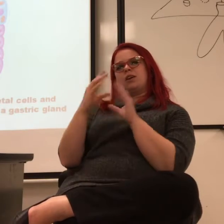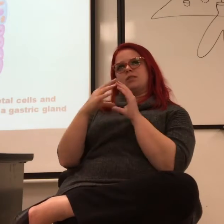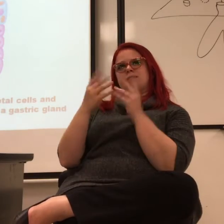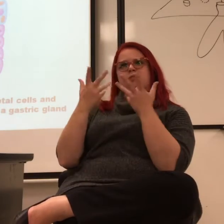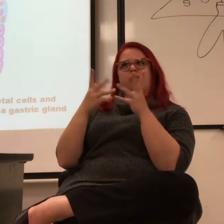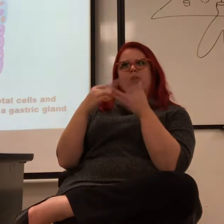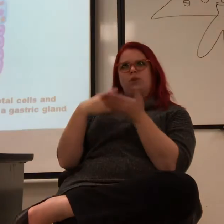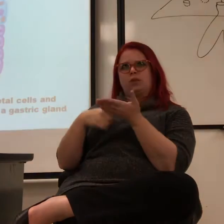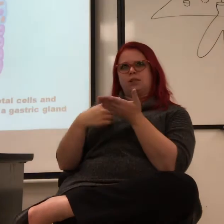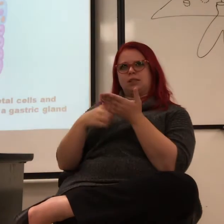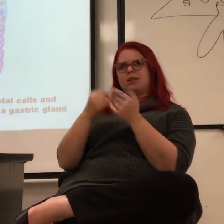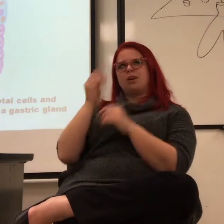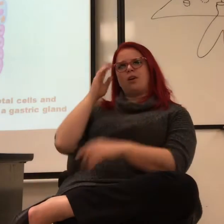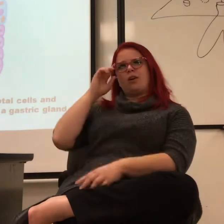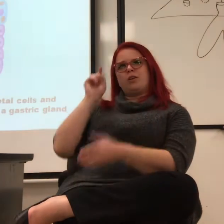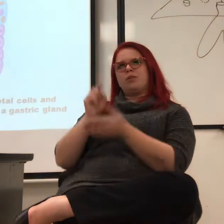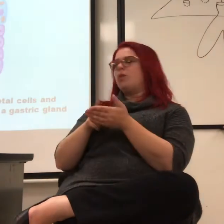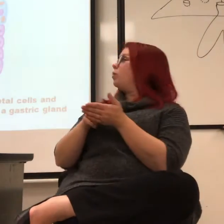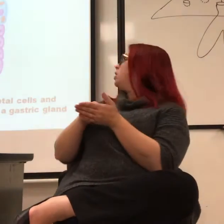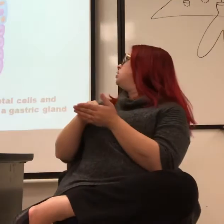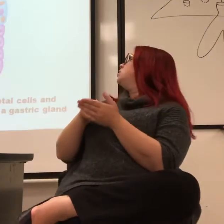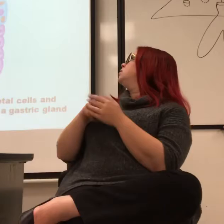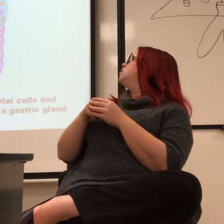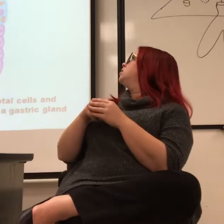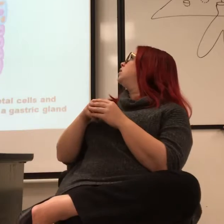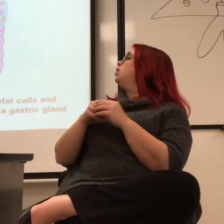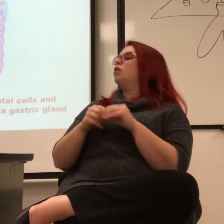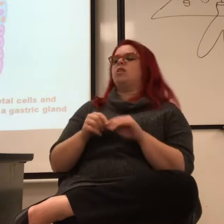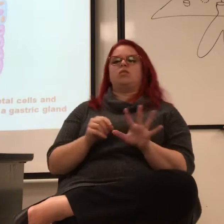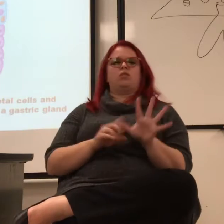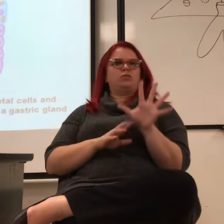fuzzy pitchforks? Those are the parietal cells.